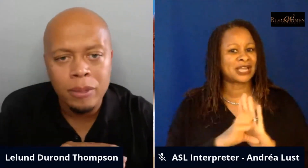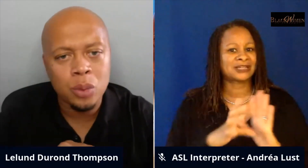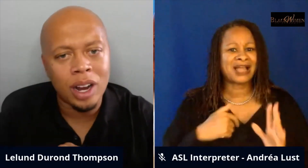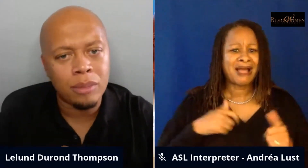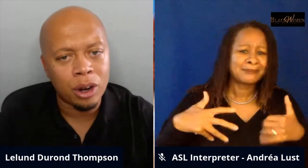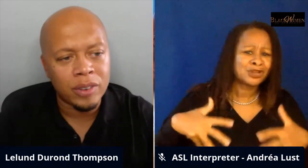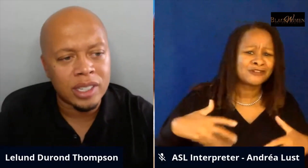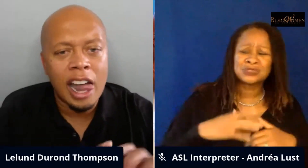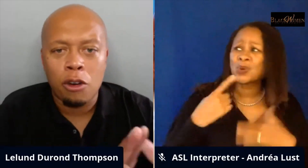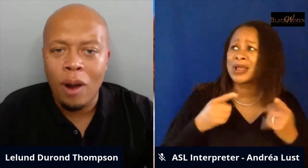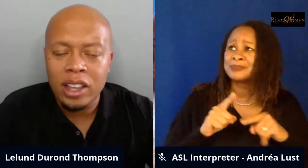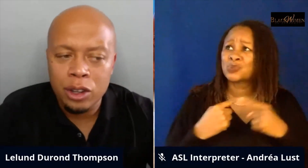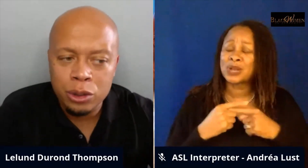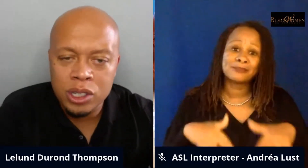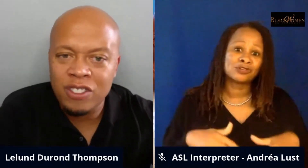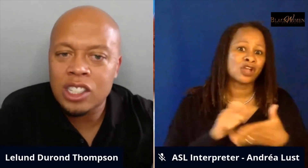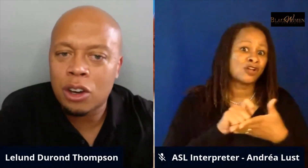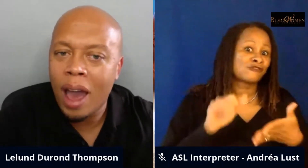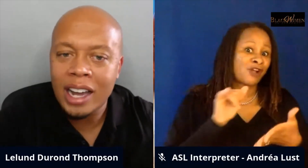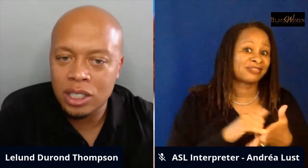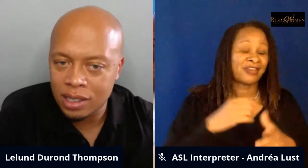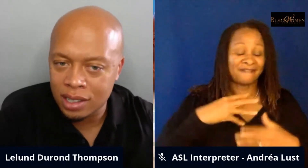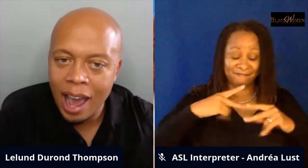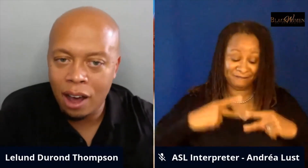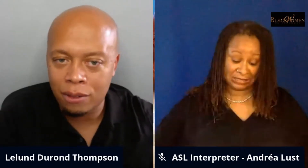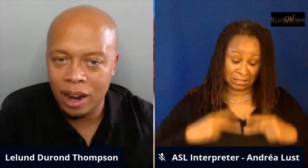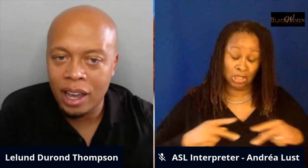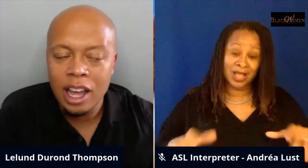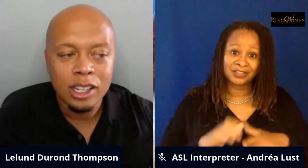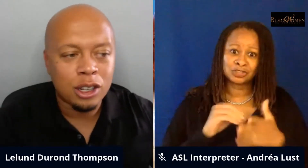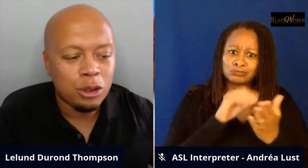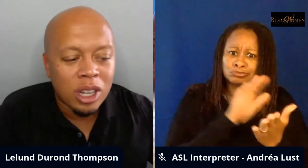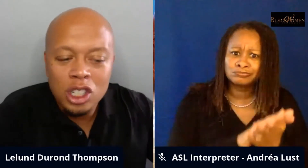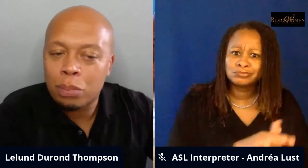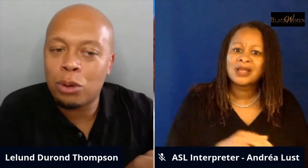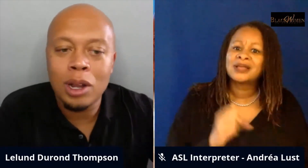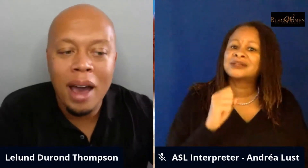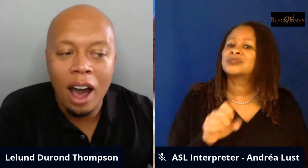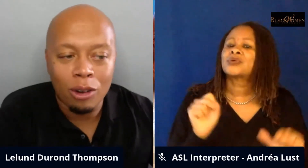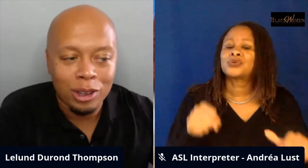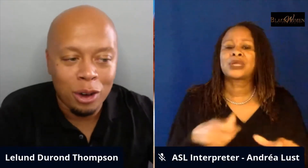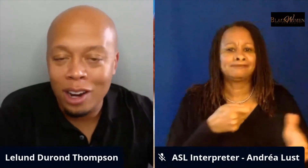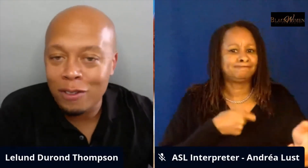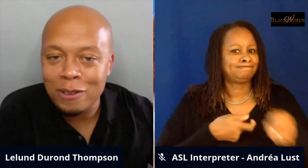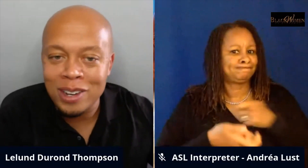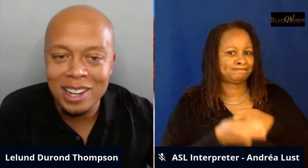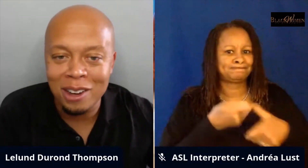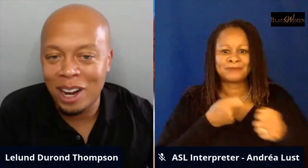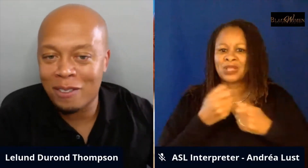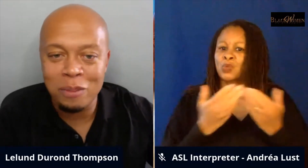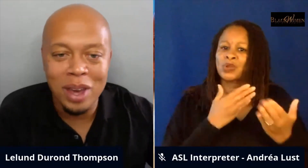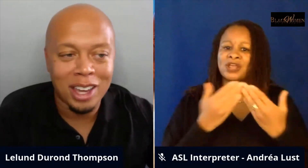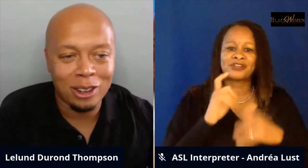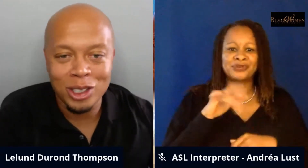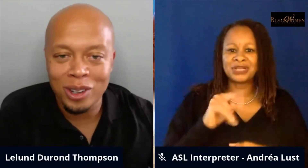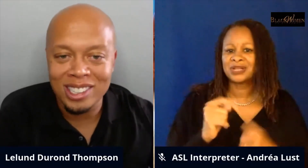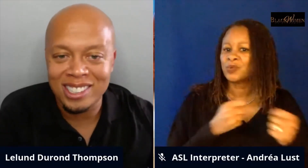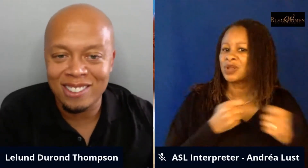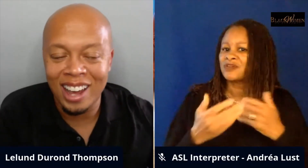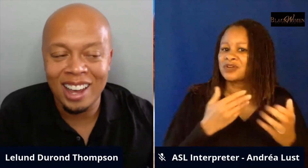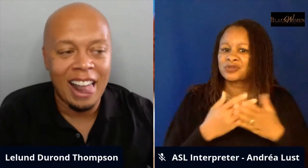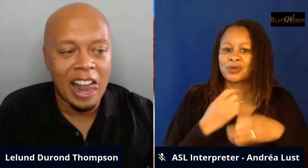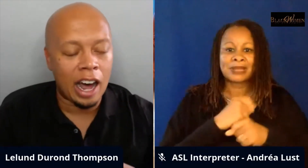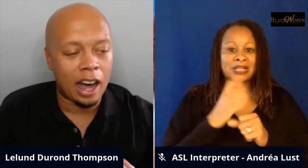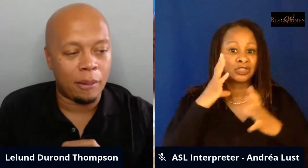What happens when I'm nervous? Write those physical actions down, right? So you can just pull them out, whenever you need them, whenever you're making your